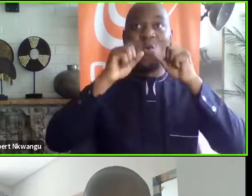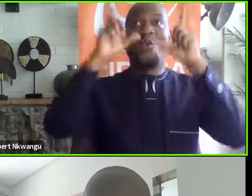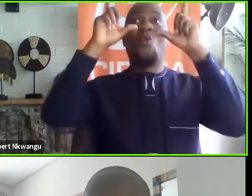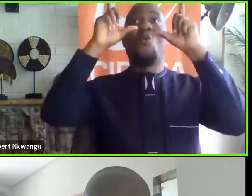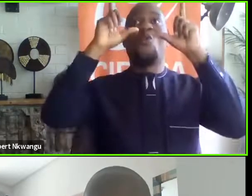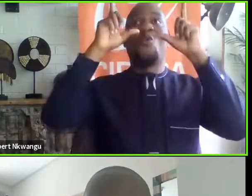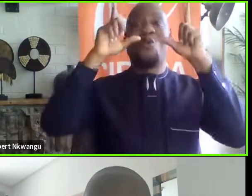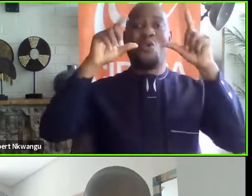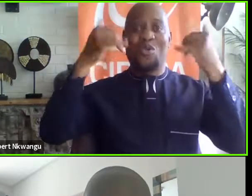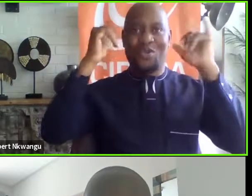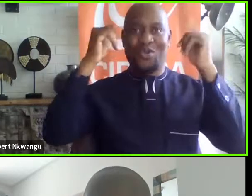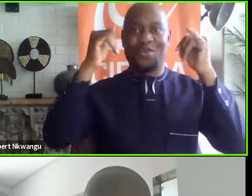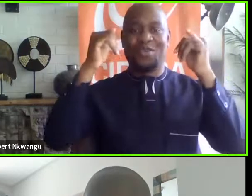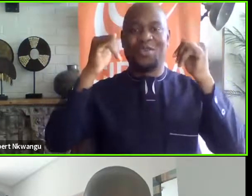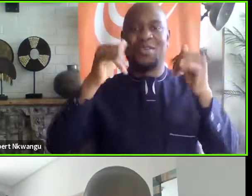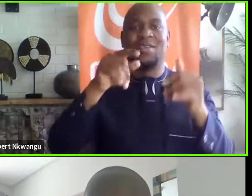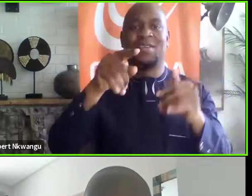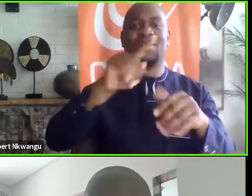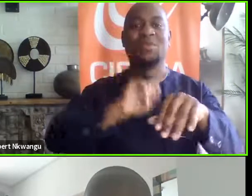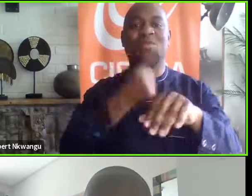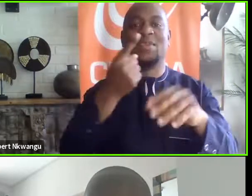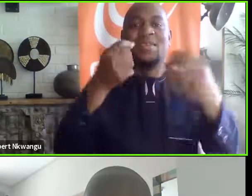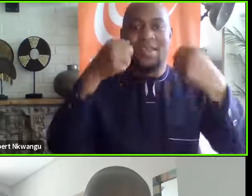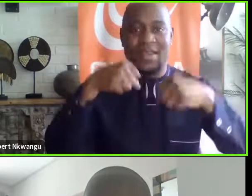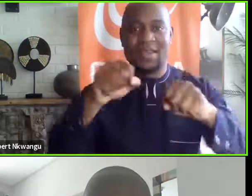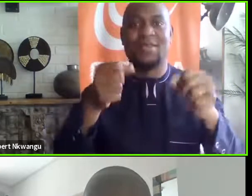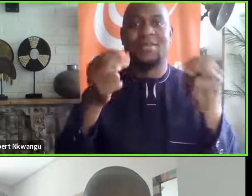when the law is clear and one is